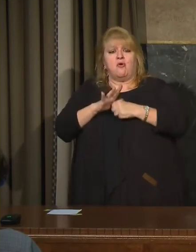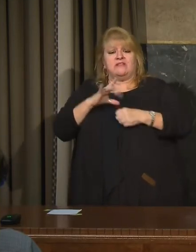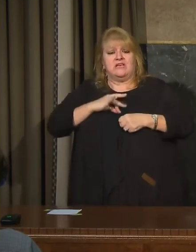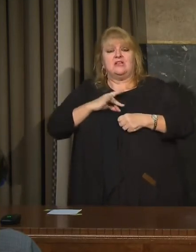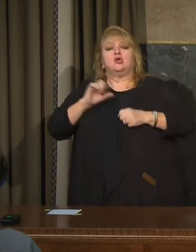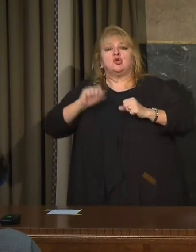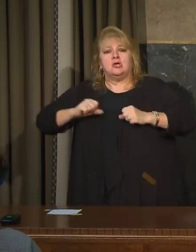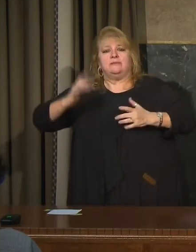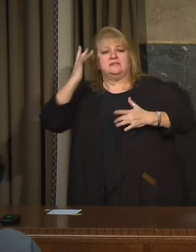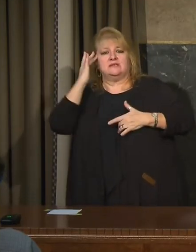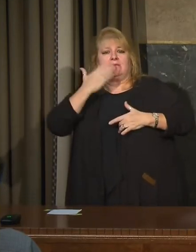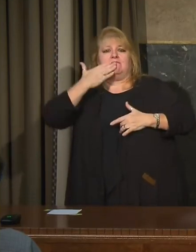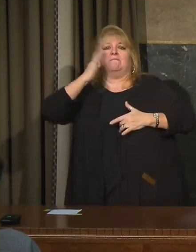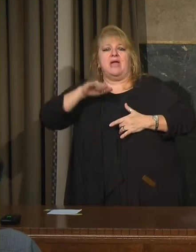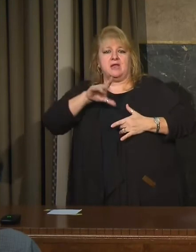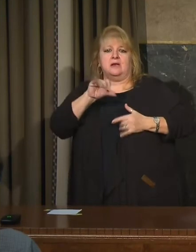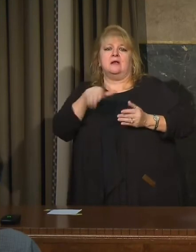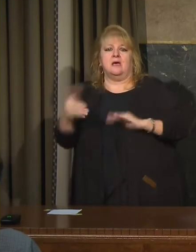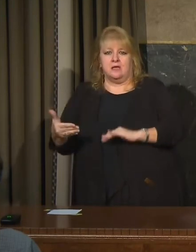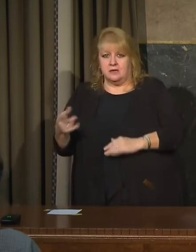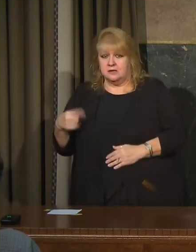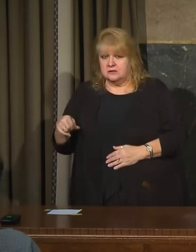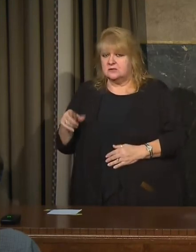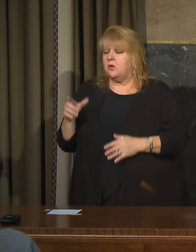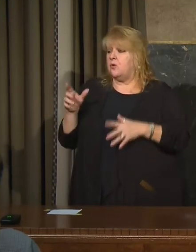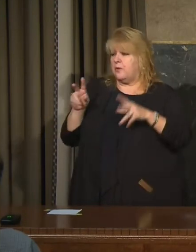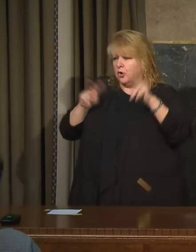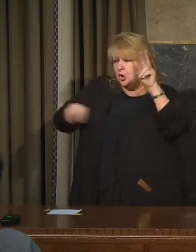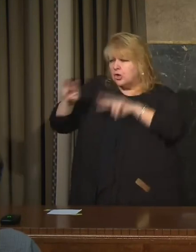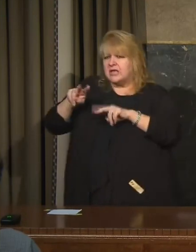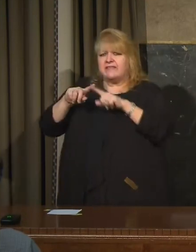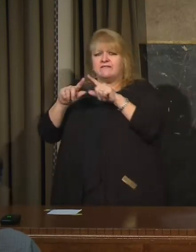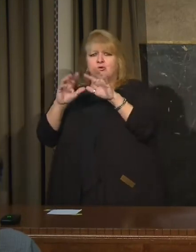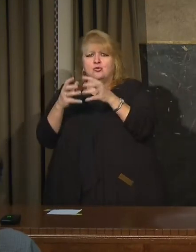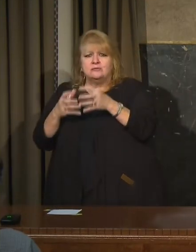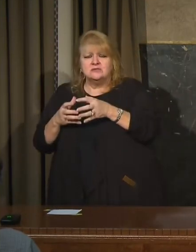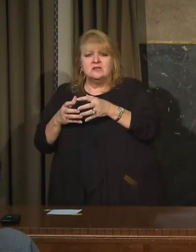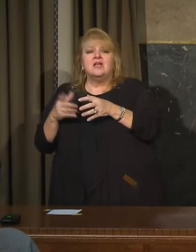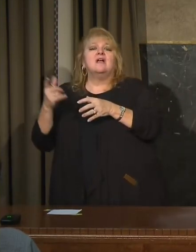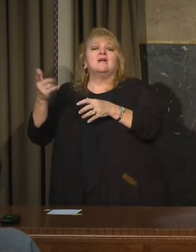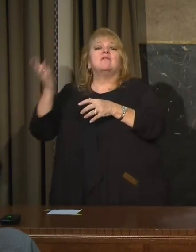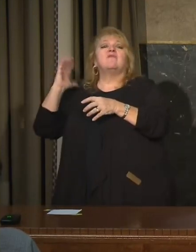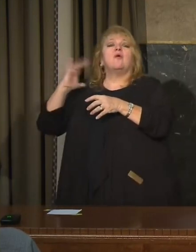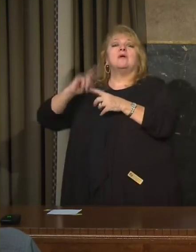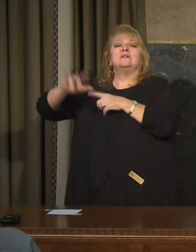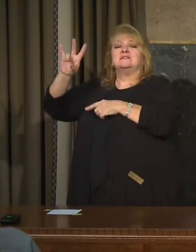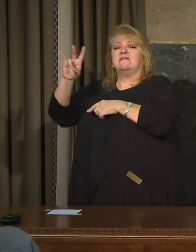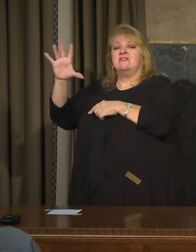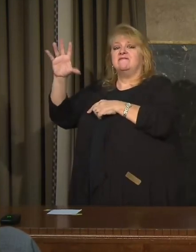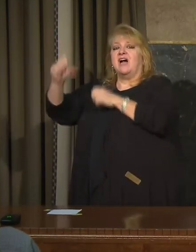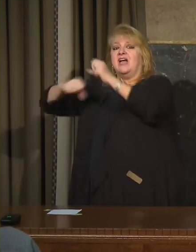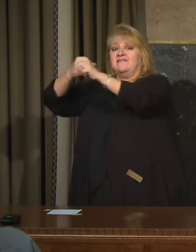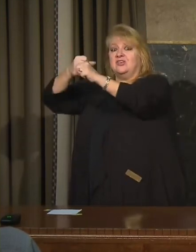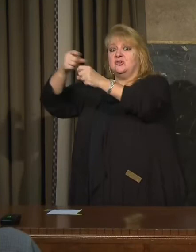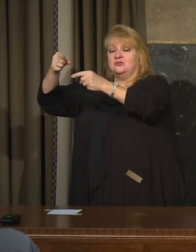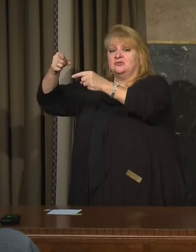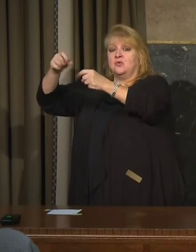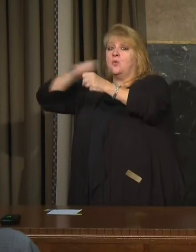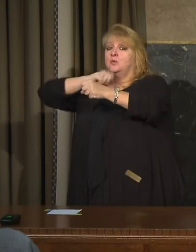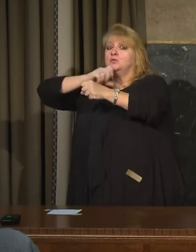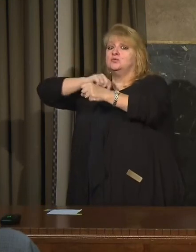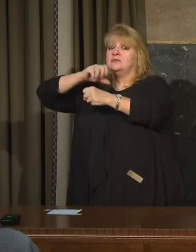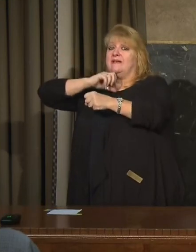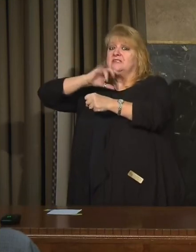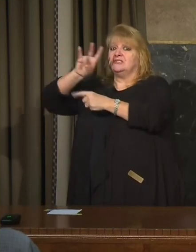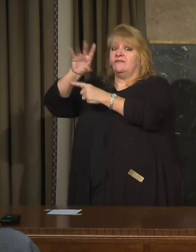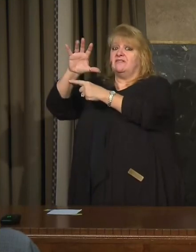Louisiana to take the best of that, and then we did make some changes. We pushed it 75 years down to 70 years, particularly because we're trying really hard to